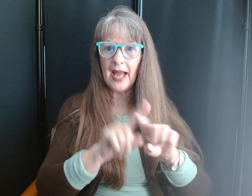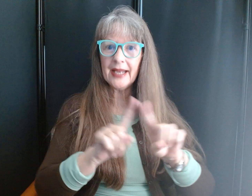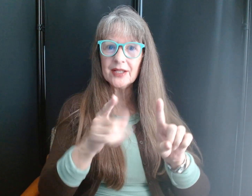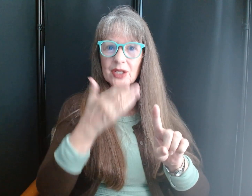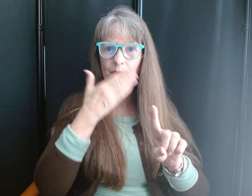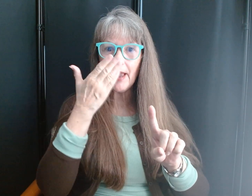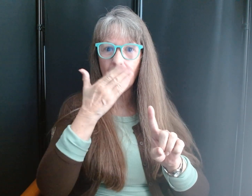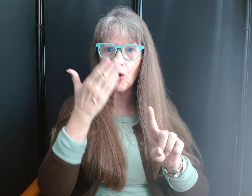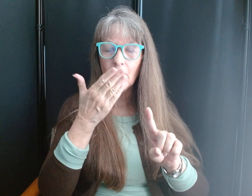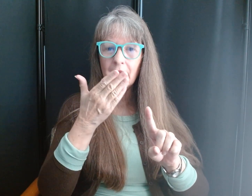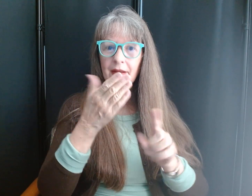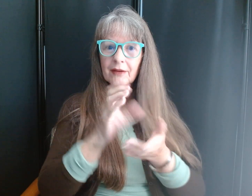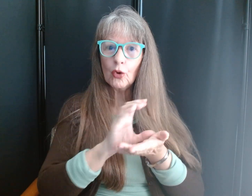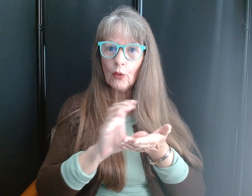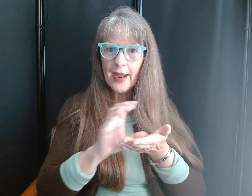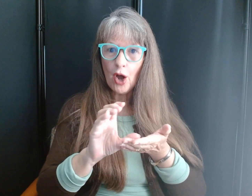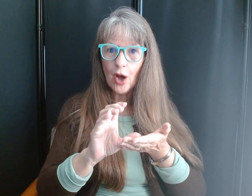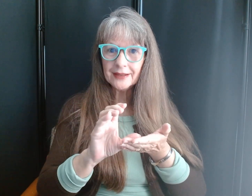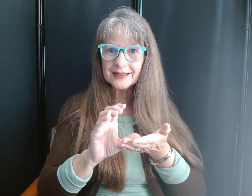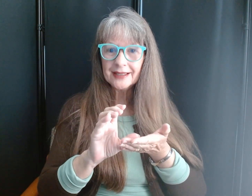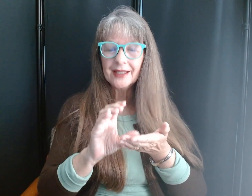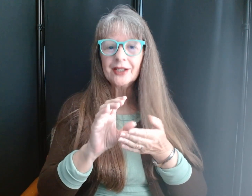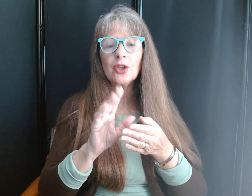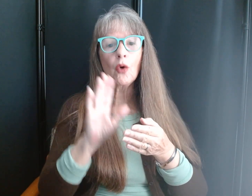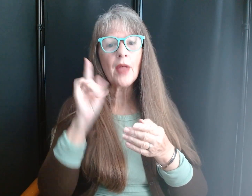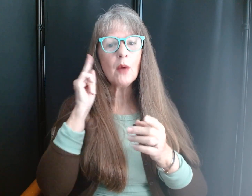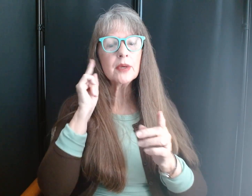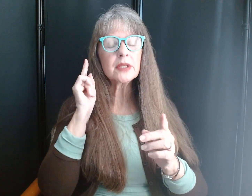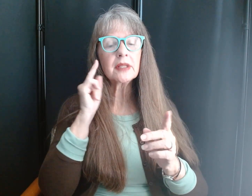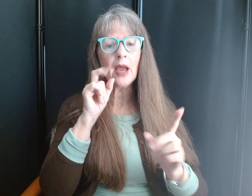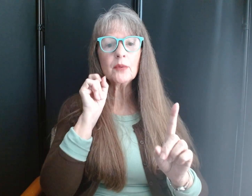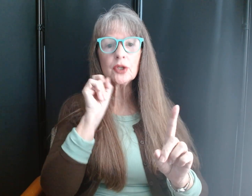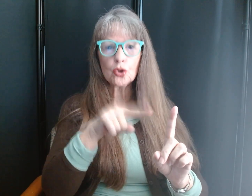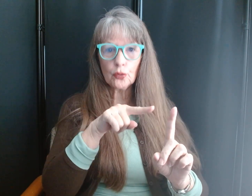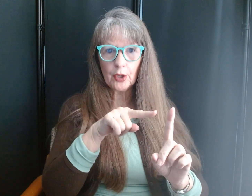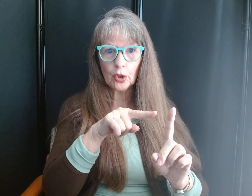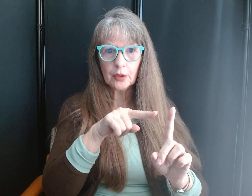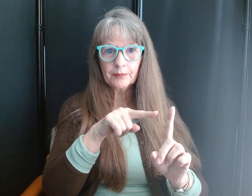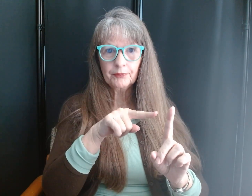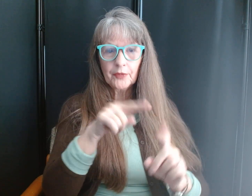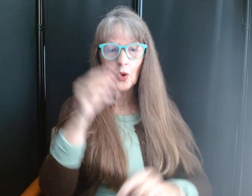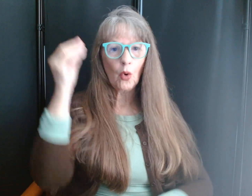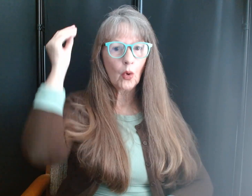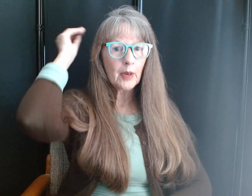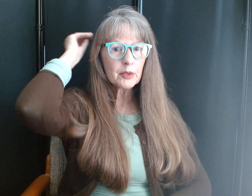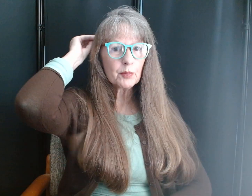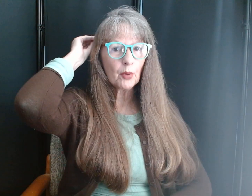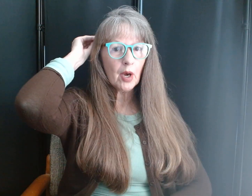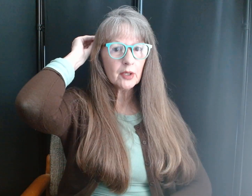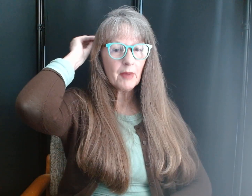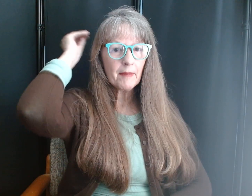could smell crayons. So that was a trigger, or it was brought to my